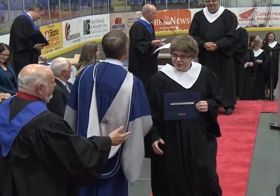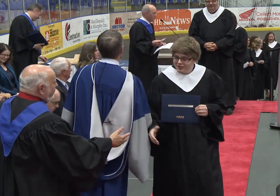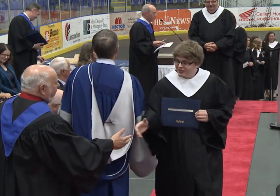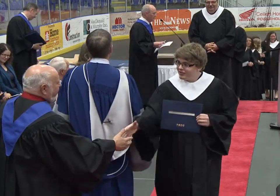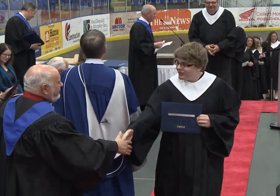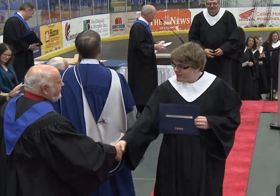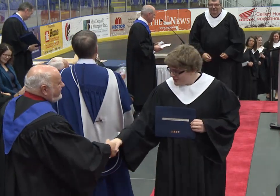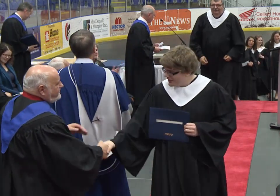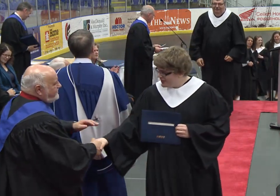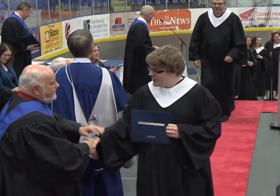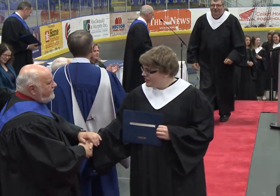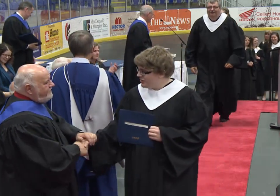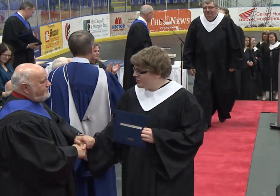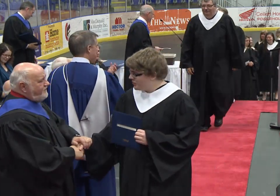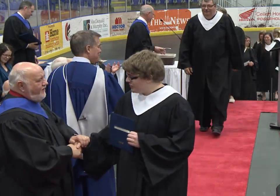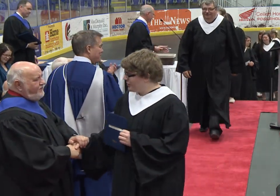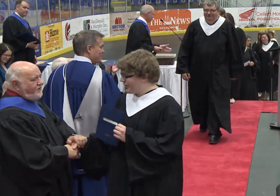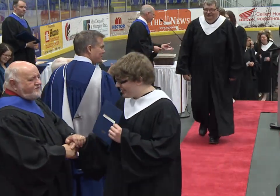Kevin Cameron.